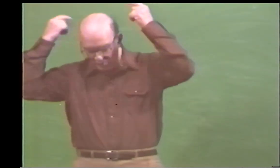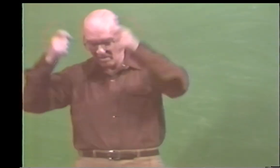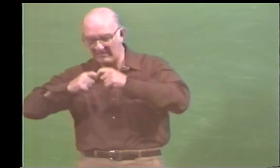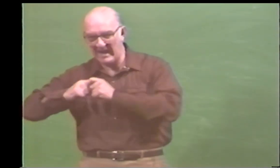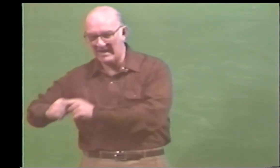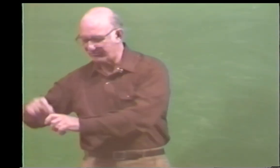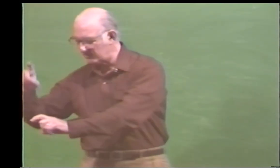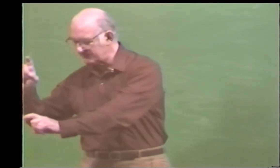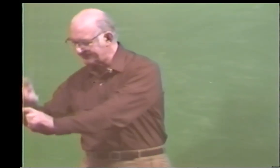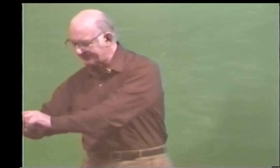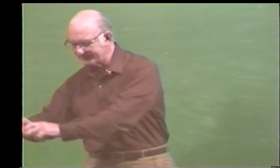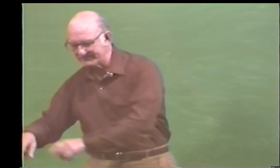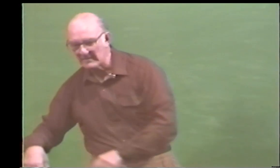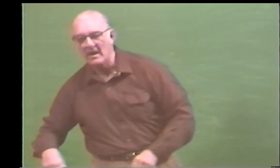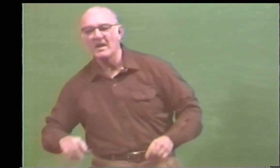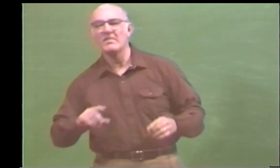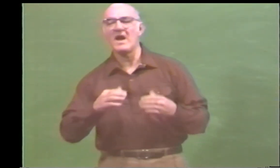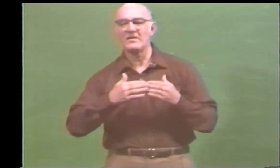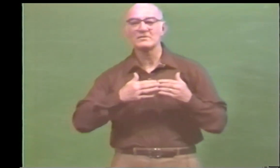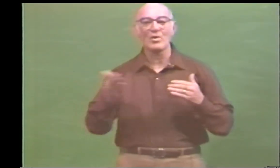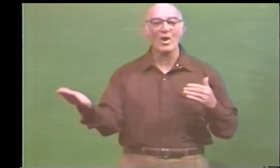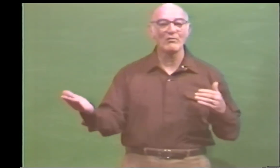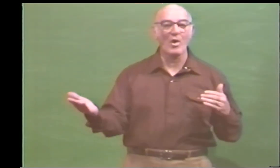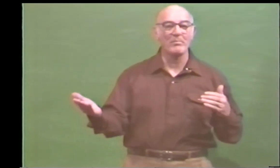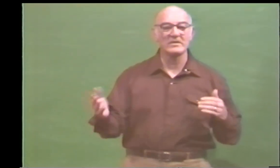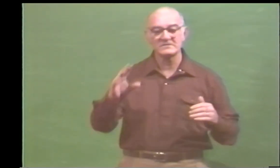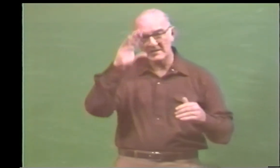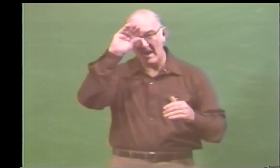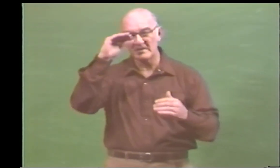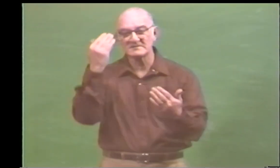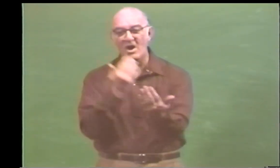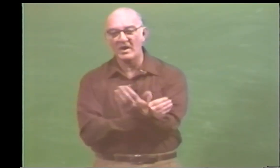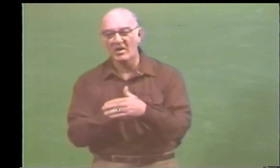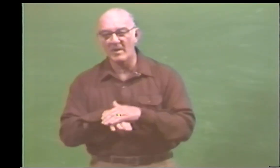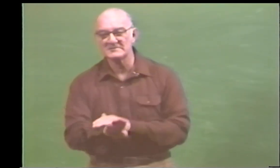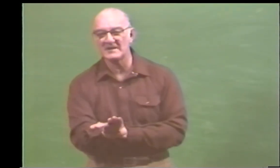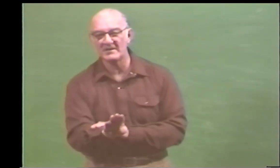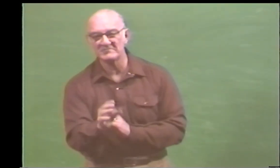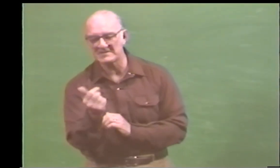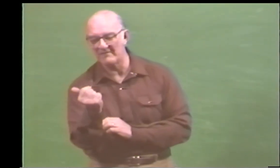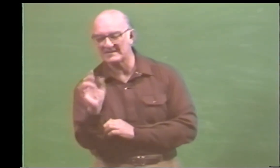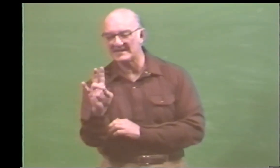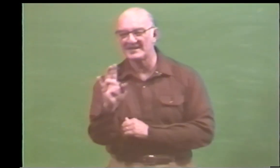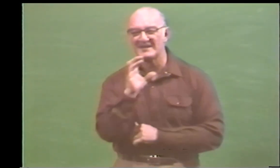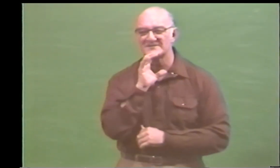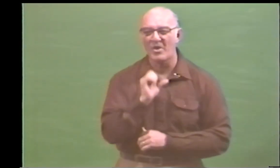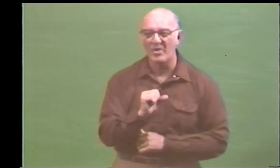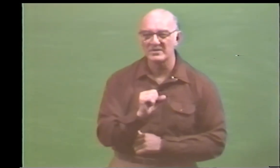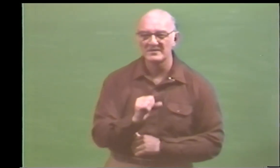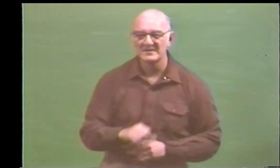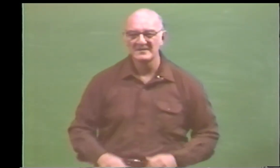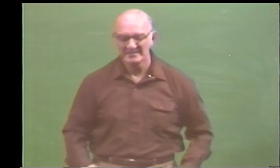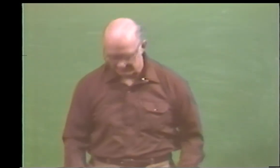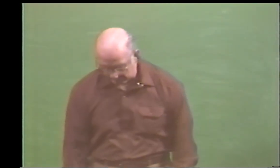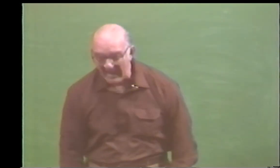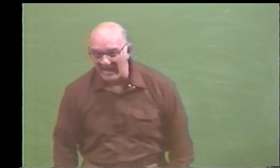off apron. Then the door opens and the son comes in, 17 years old. His pants.